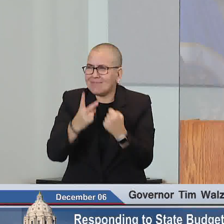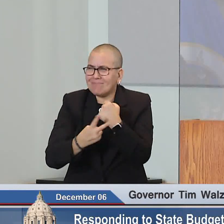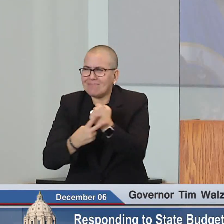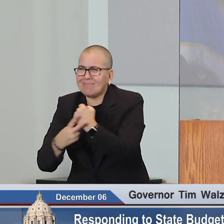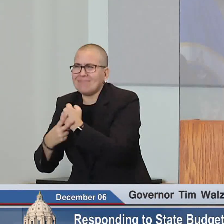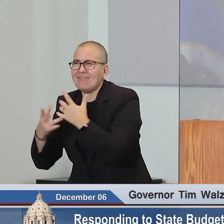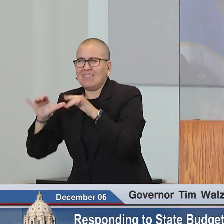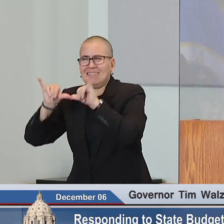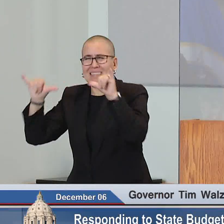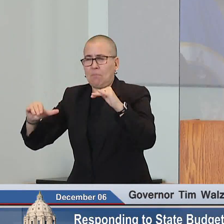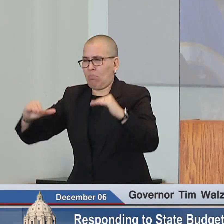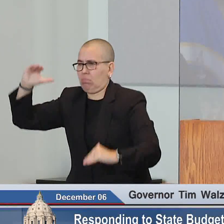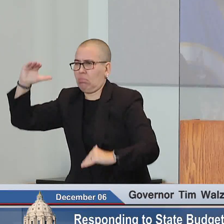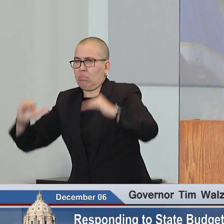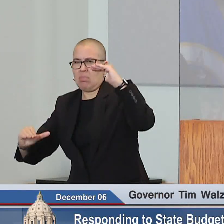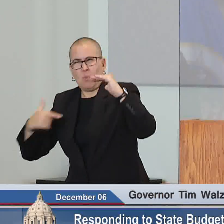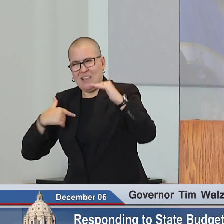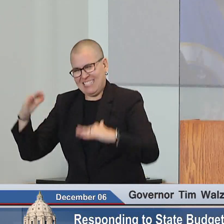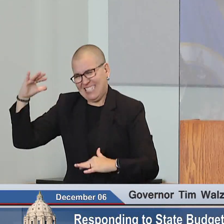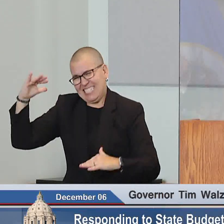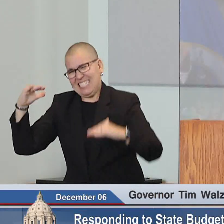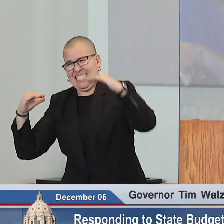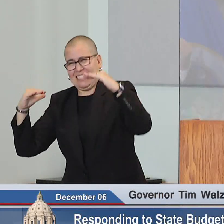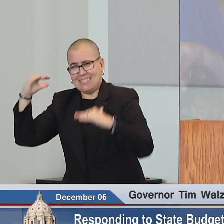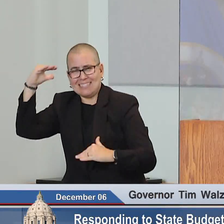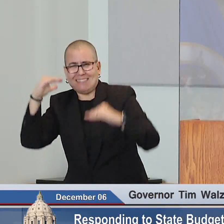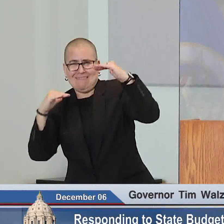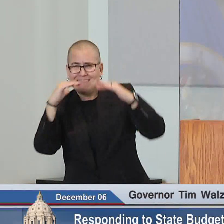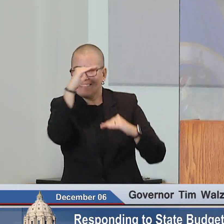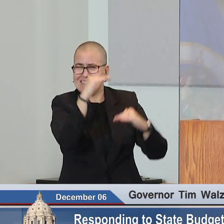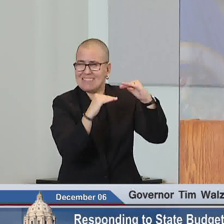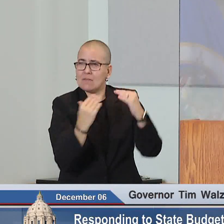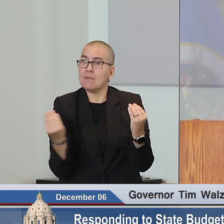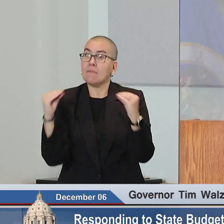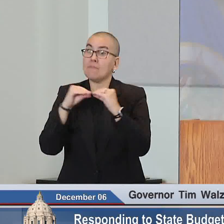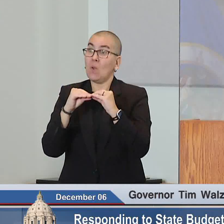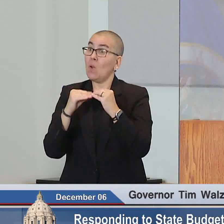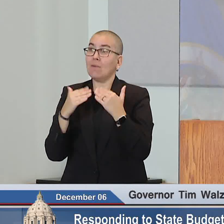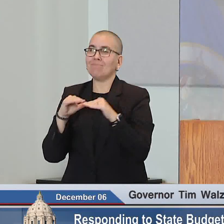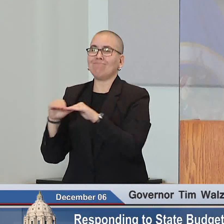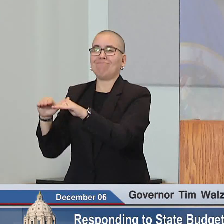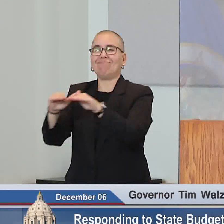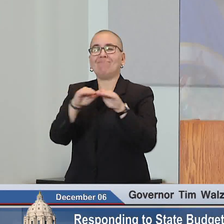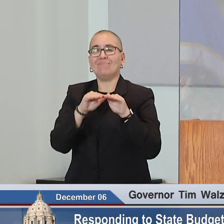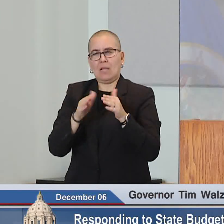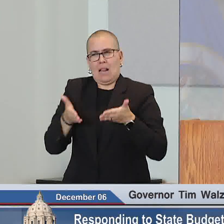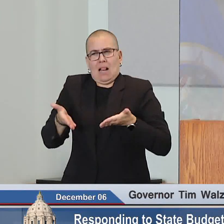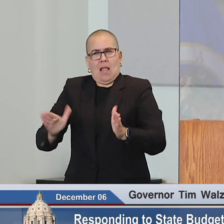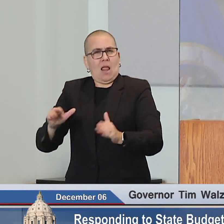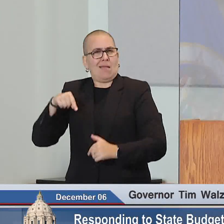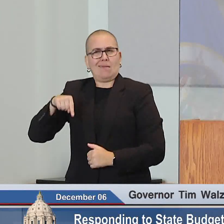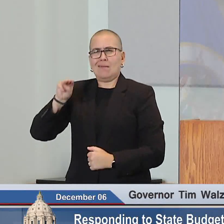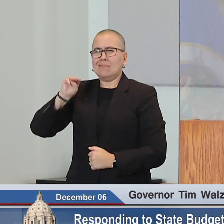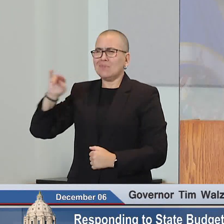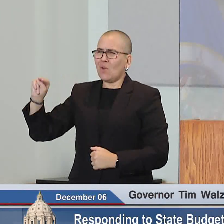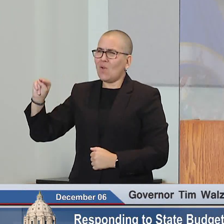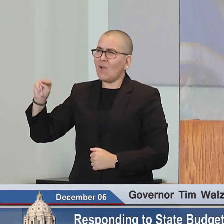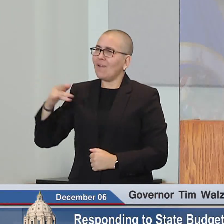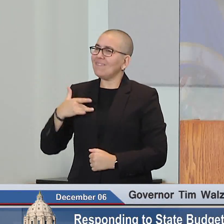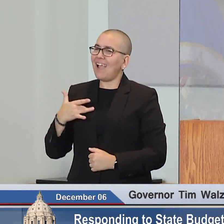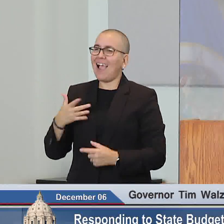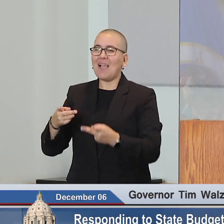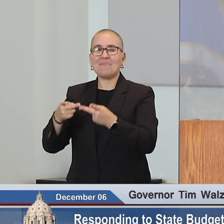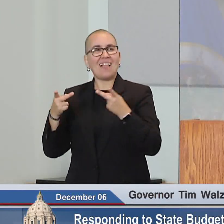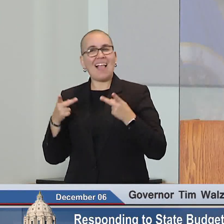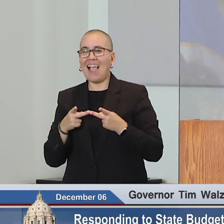things positions us as well as any other state for us to be an attractive place to say this is where I want to raise my family. This is a place I want to start my